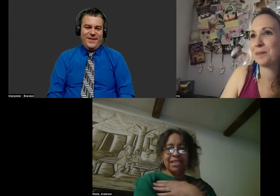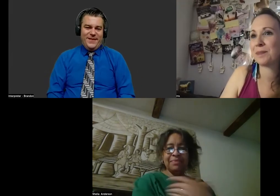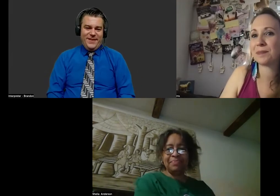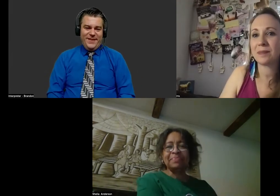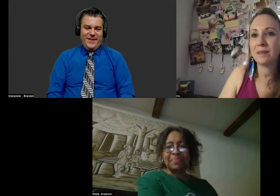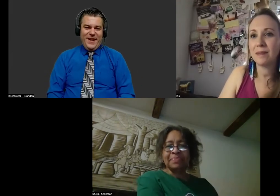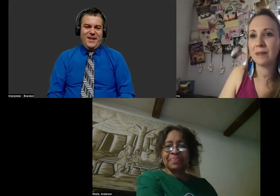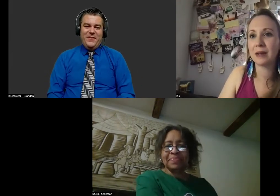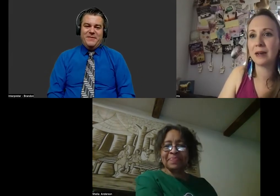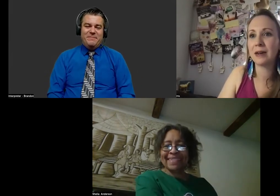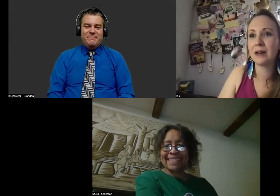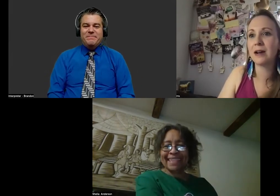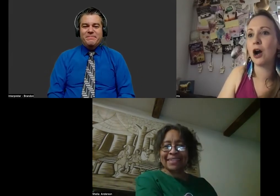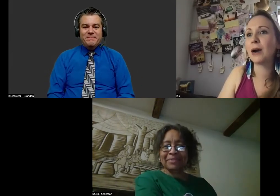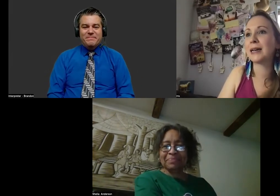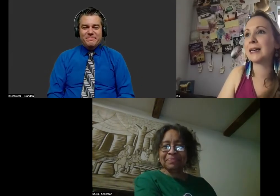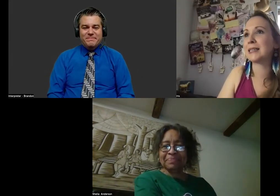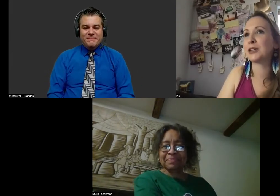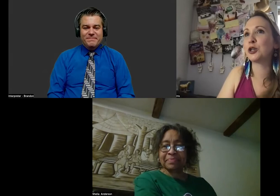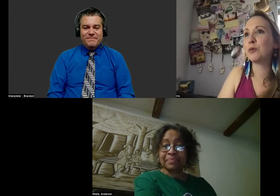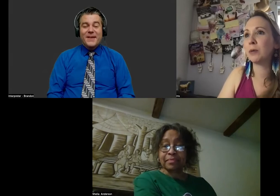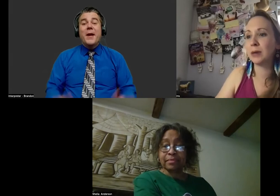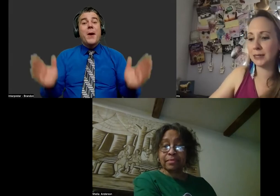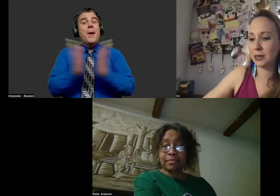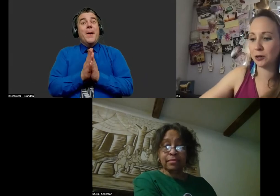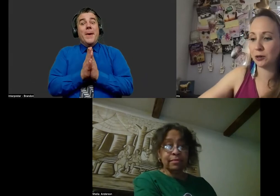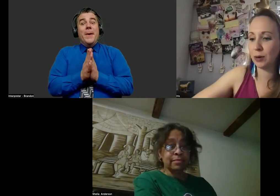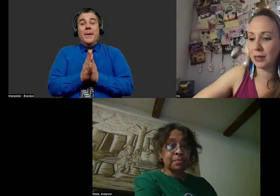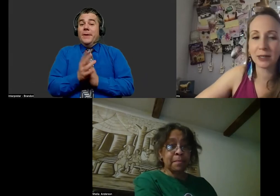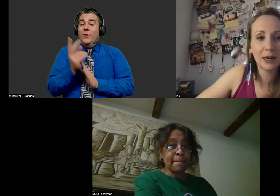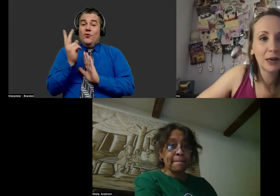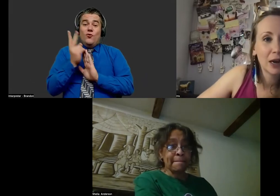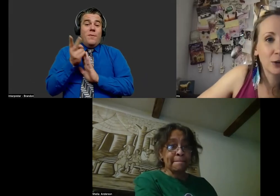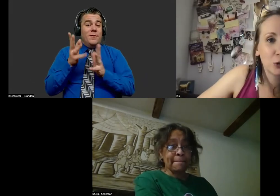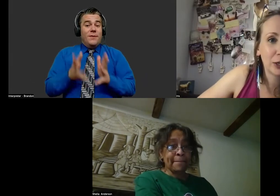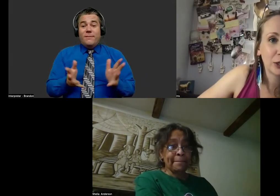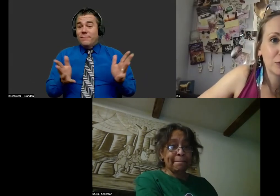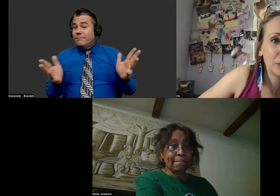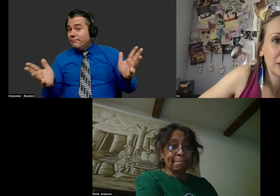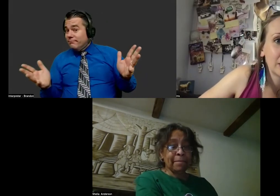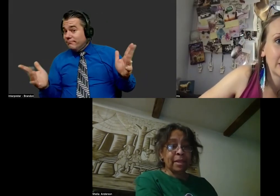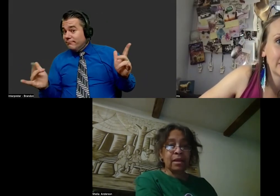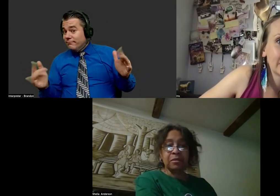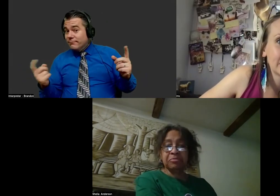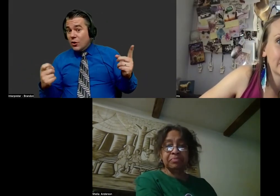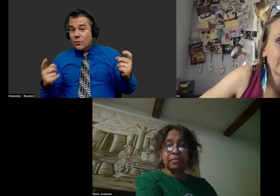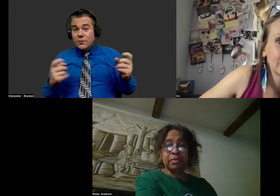Okay. Yeah, I love it. All right, guys, like 2 more minutes here. Who has another question for me?